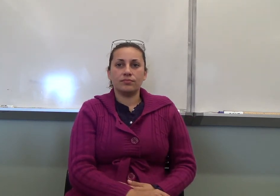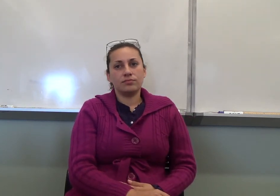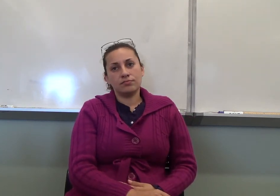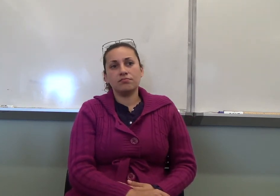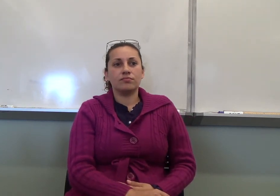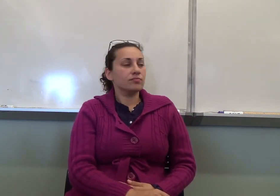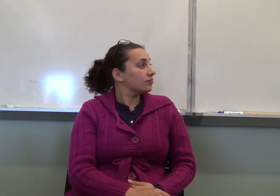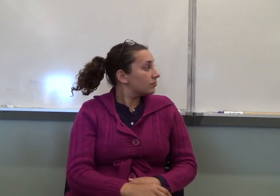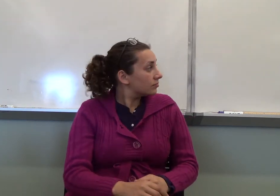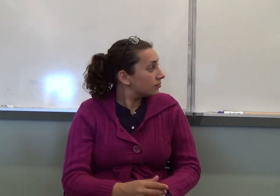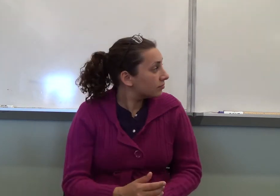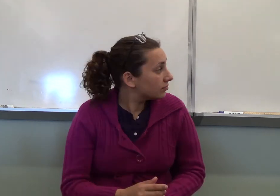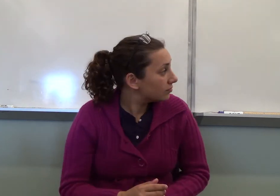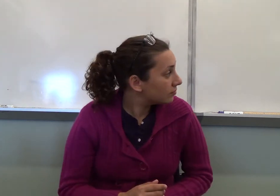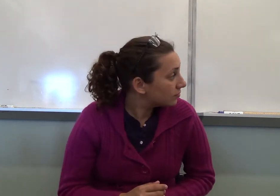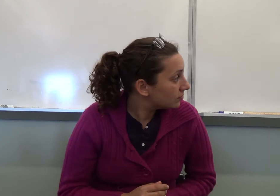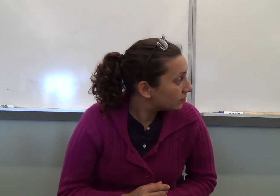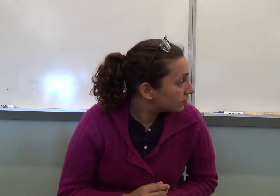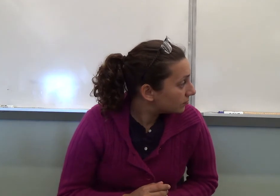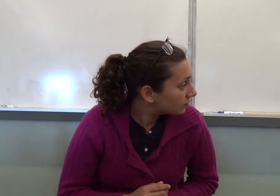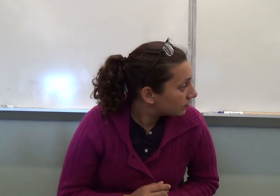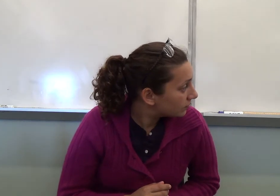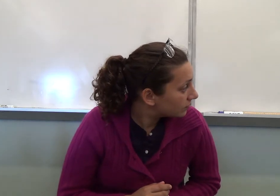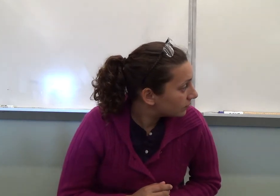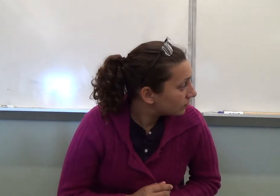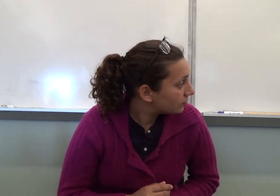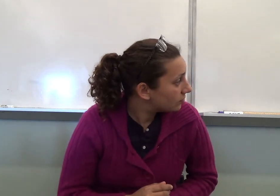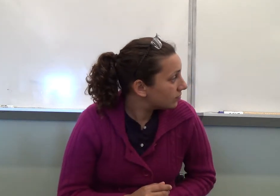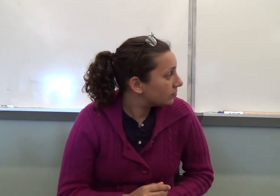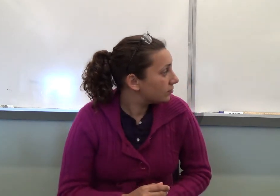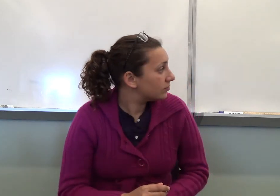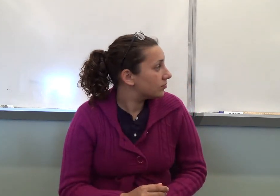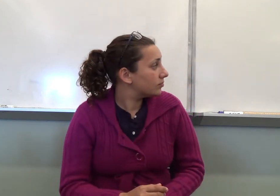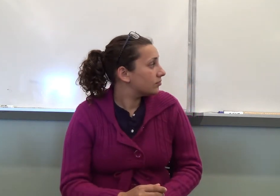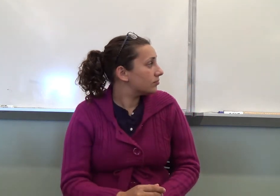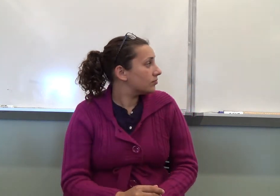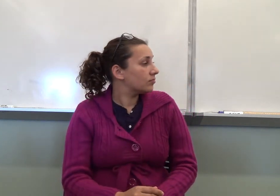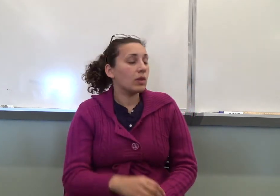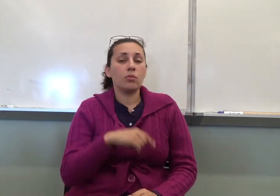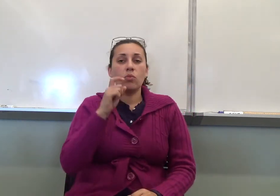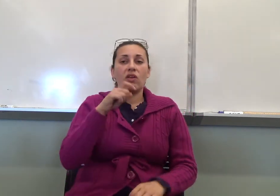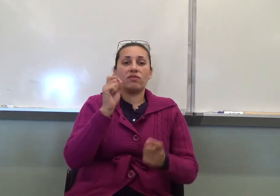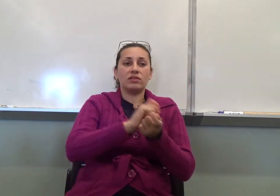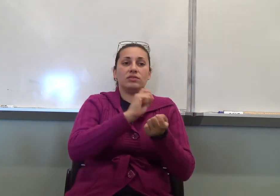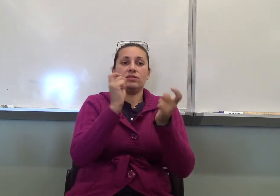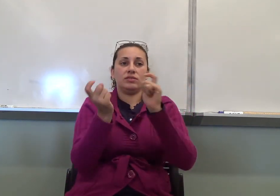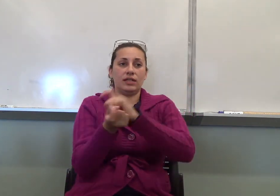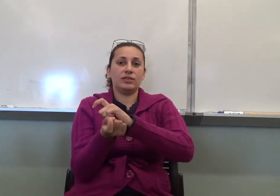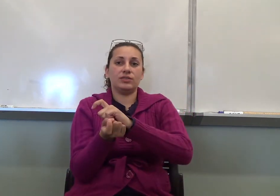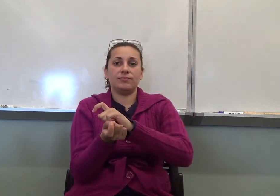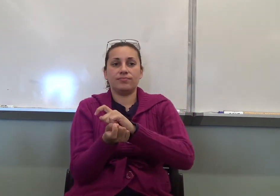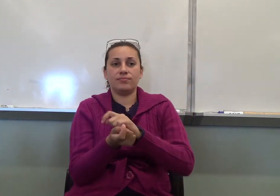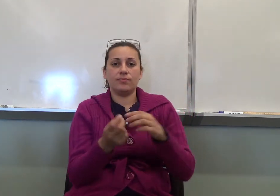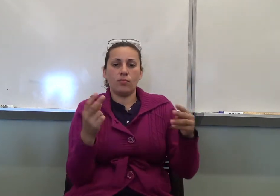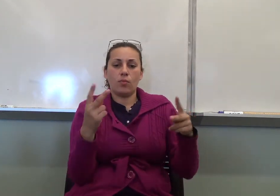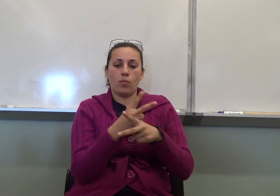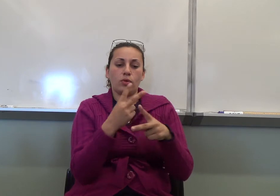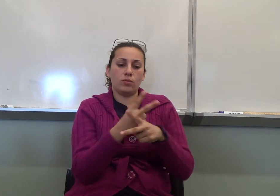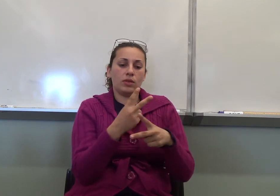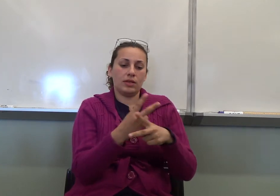Okay, this one is in 30ths, so we don't have to do anything there, but we do have to convert this one. So we multiply the bottom by 3, which means